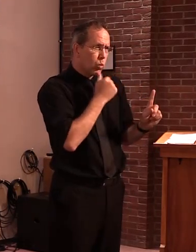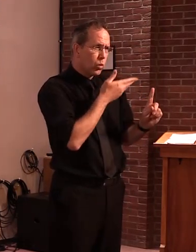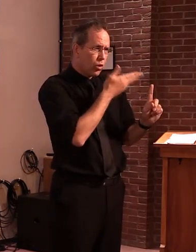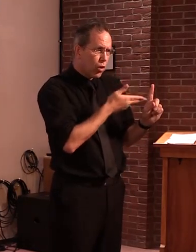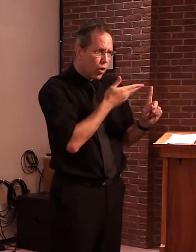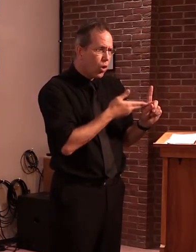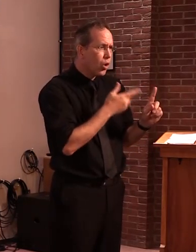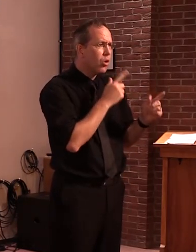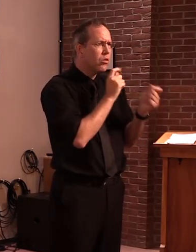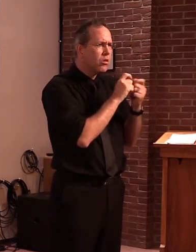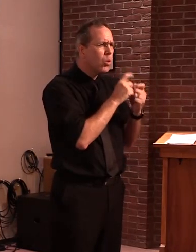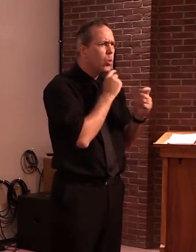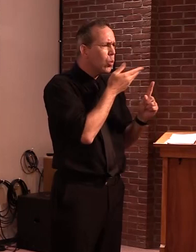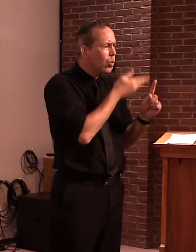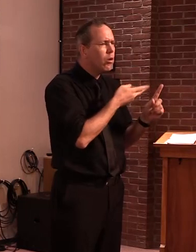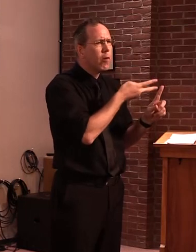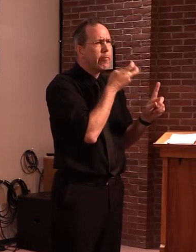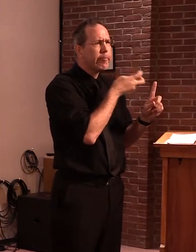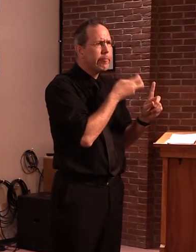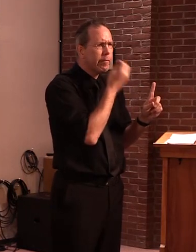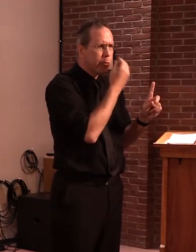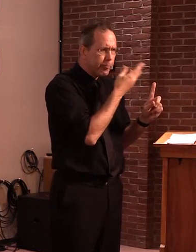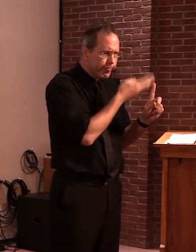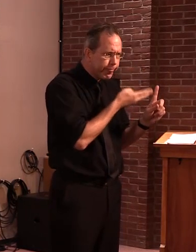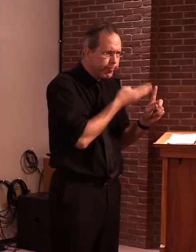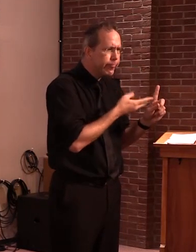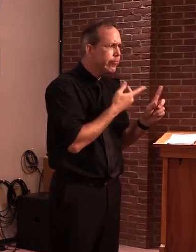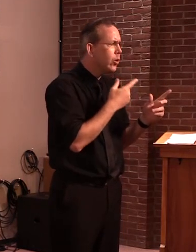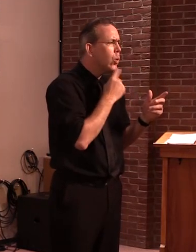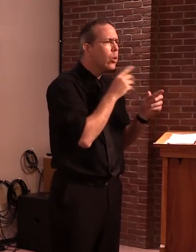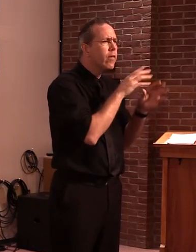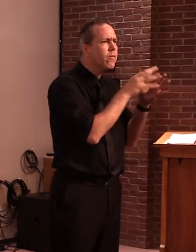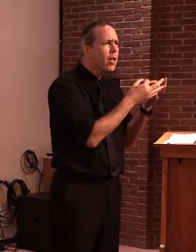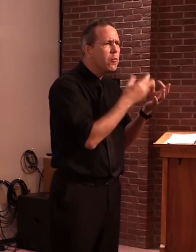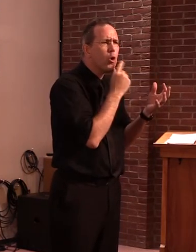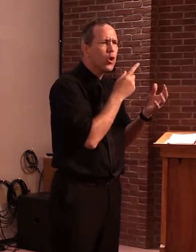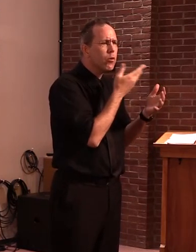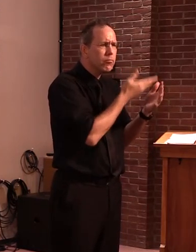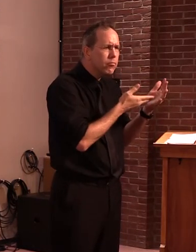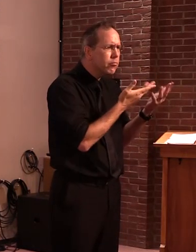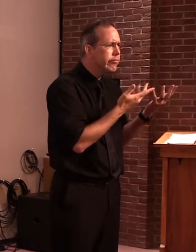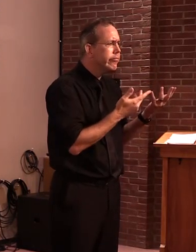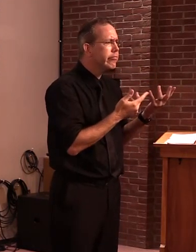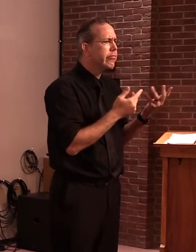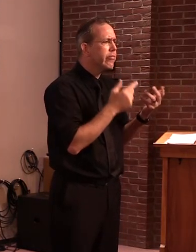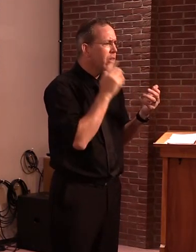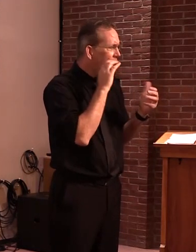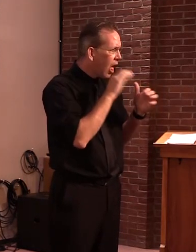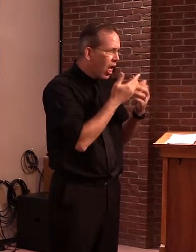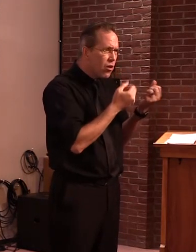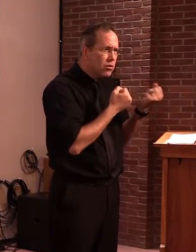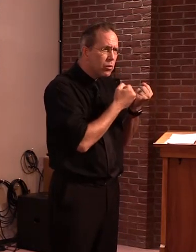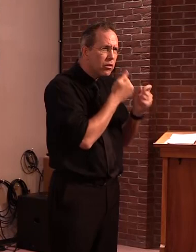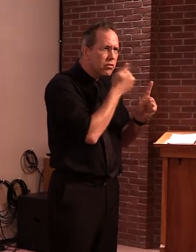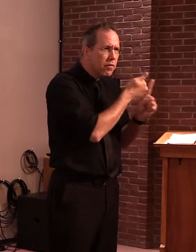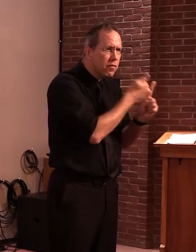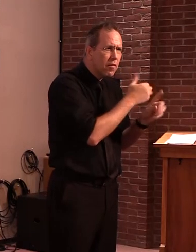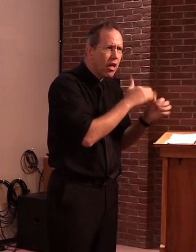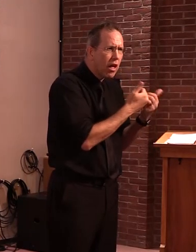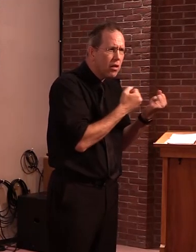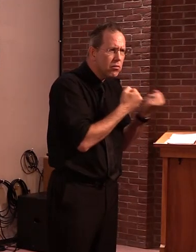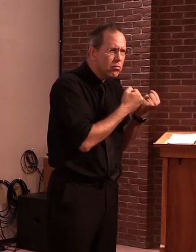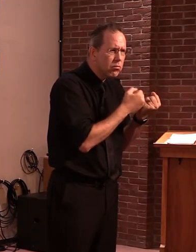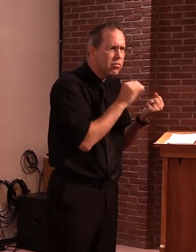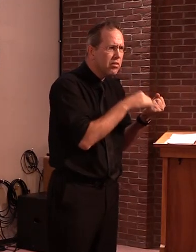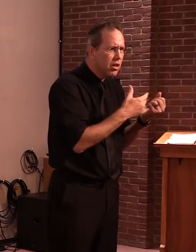to support the housing recovery plan implementation. Households need to cooperate